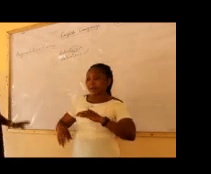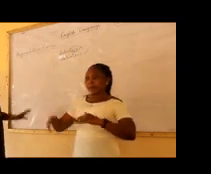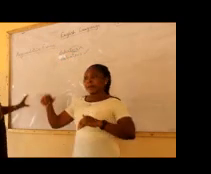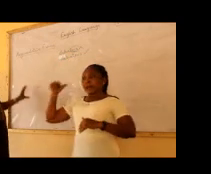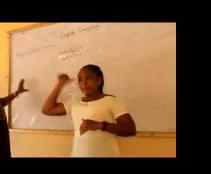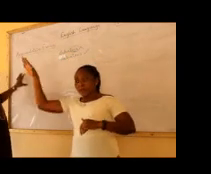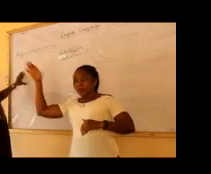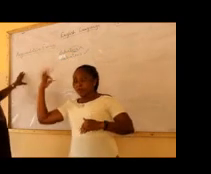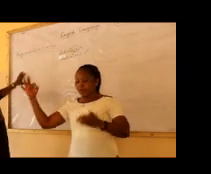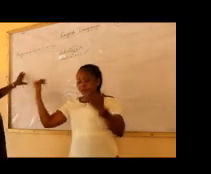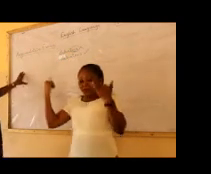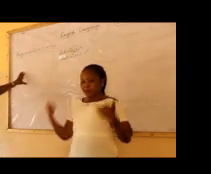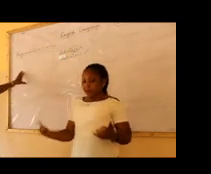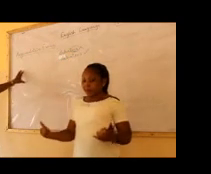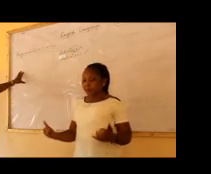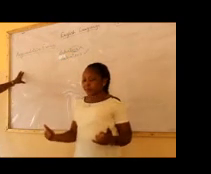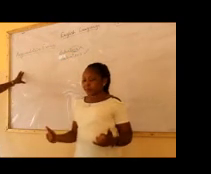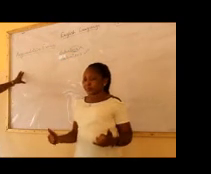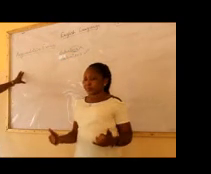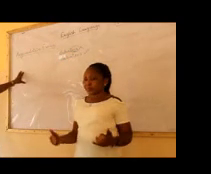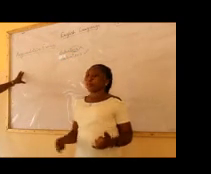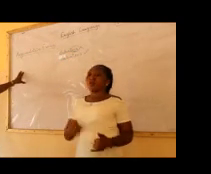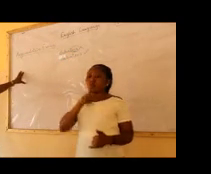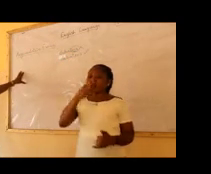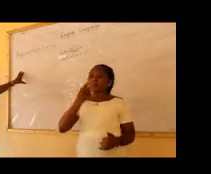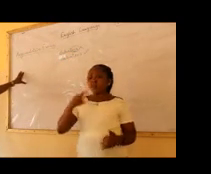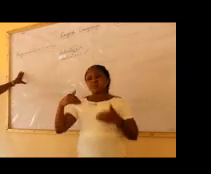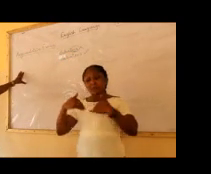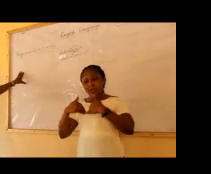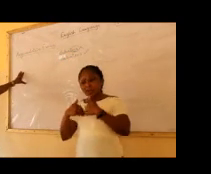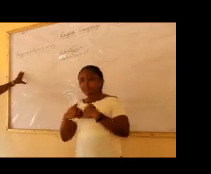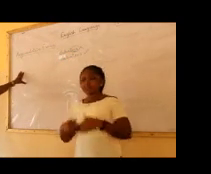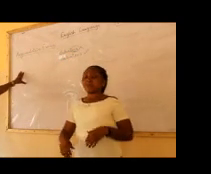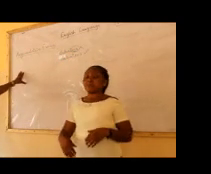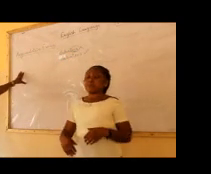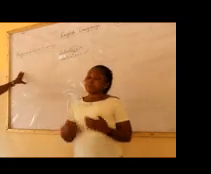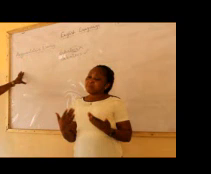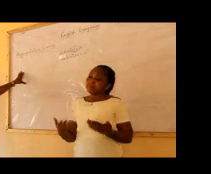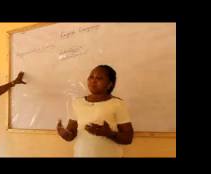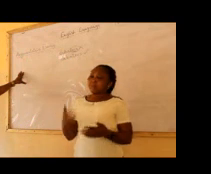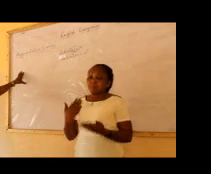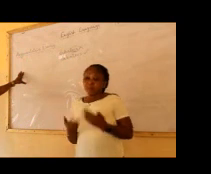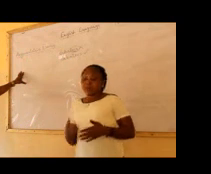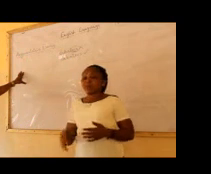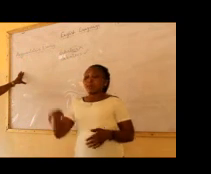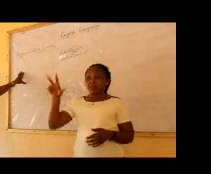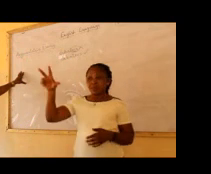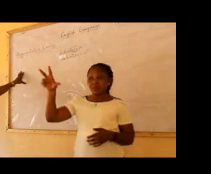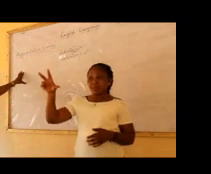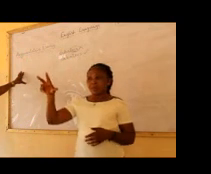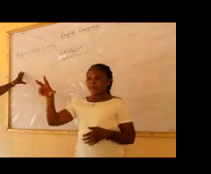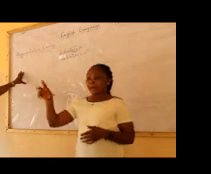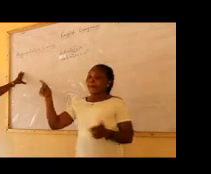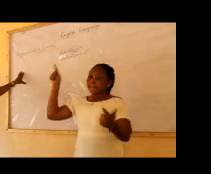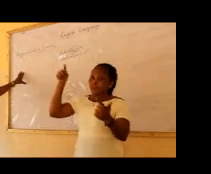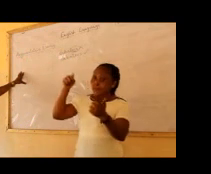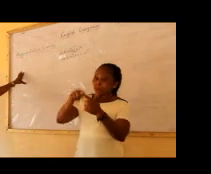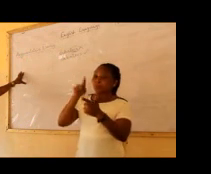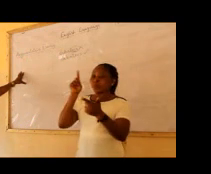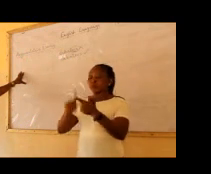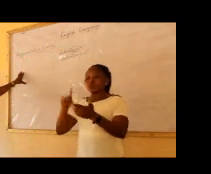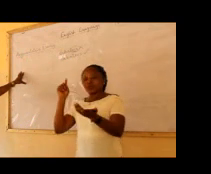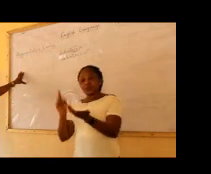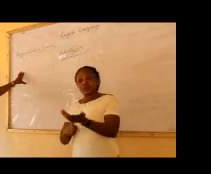Now, you must have had 3 points to discuss. You must have had 3